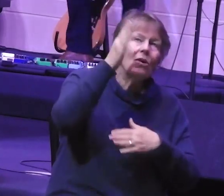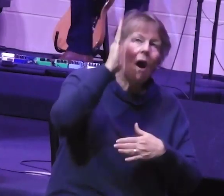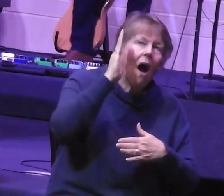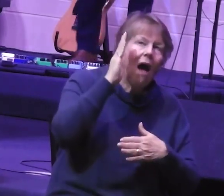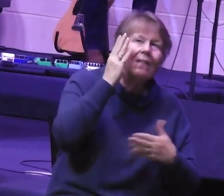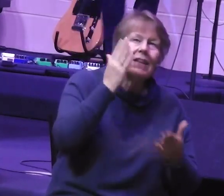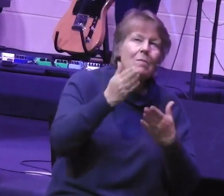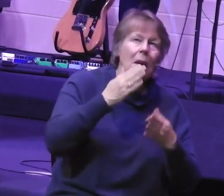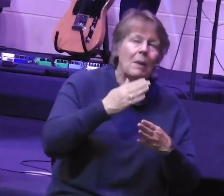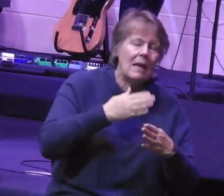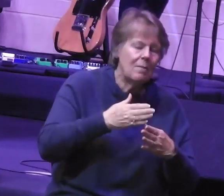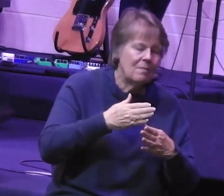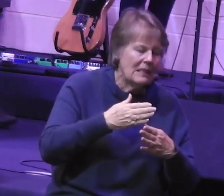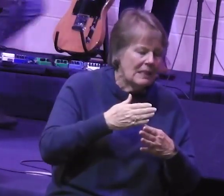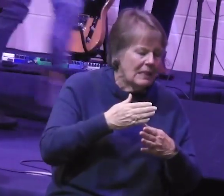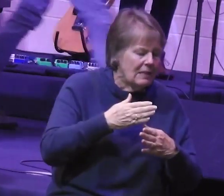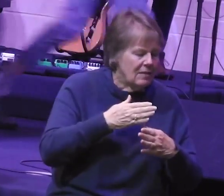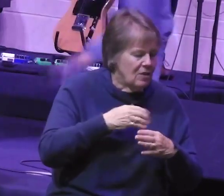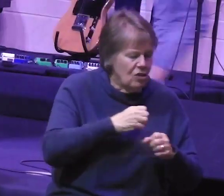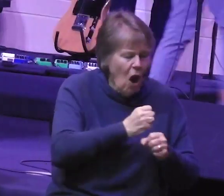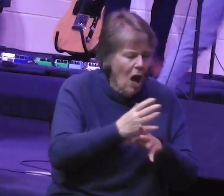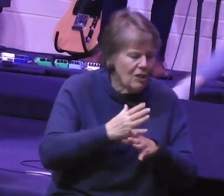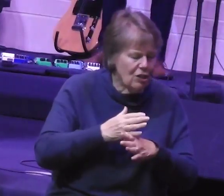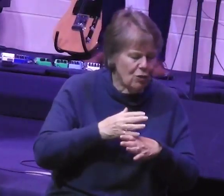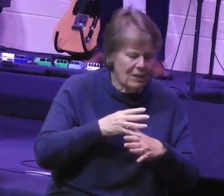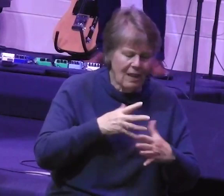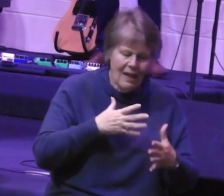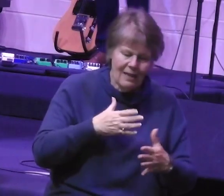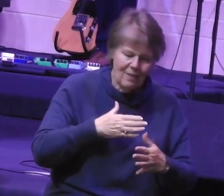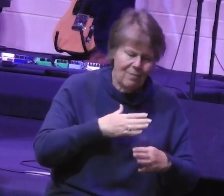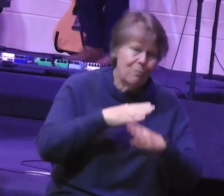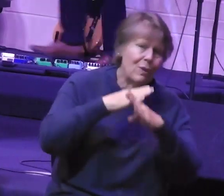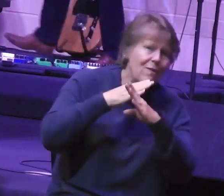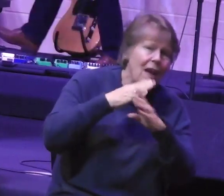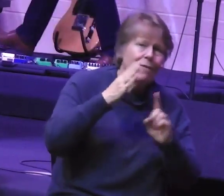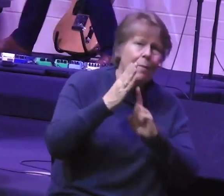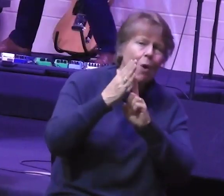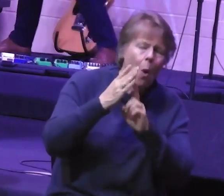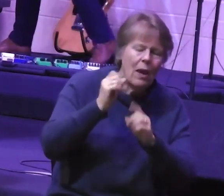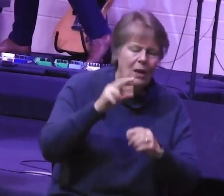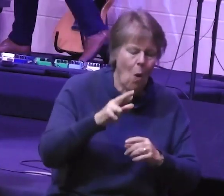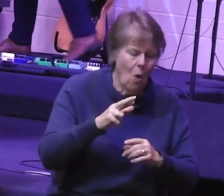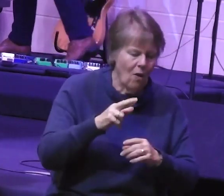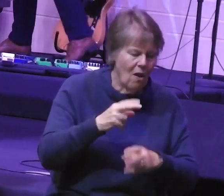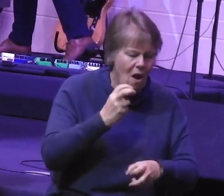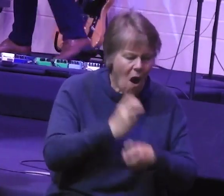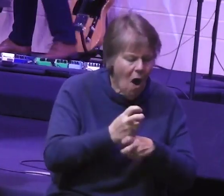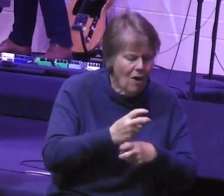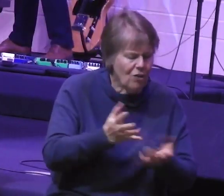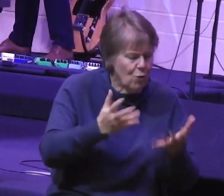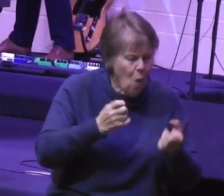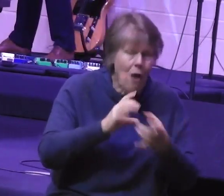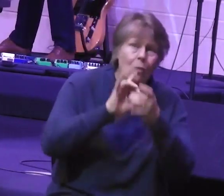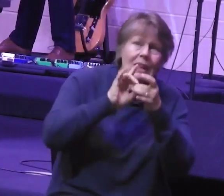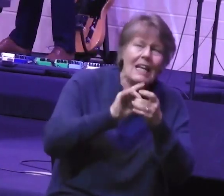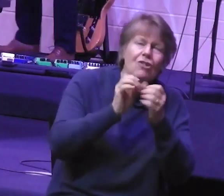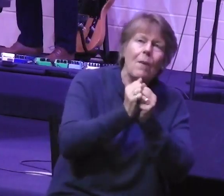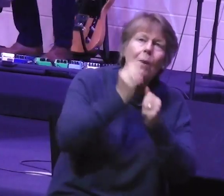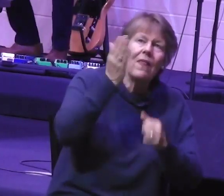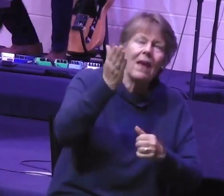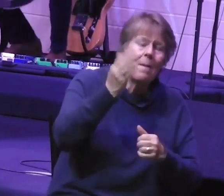problem for you. Maybe you've got an idea about God that just makes it very hard for you to want to be in relationship with him. I encourage